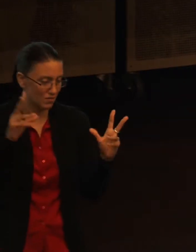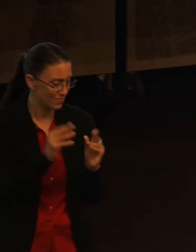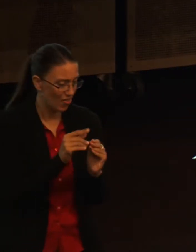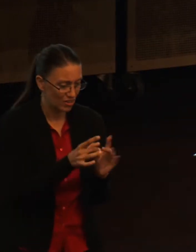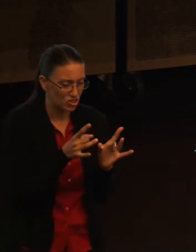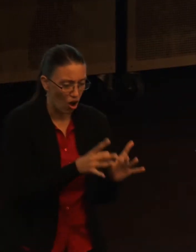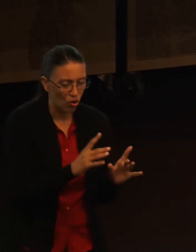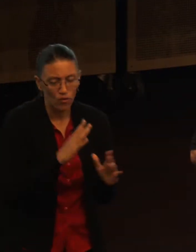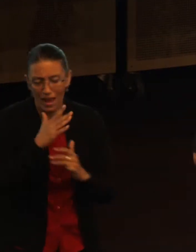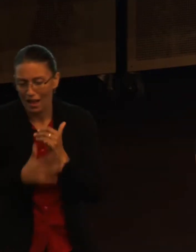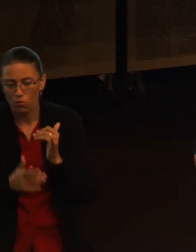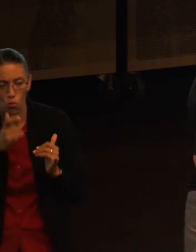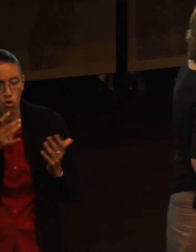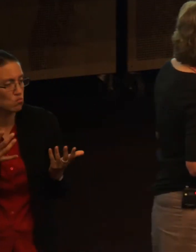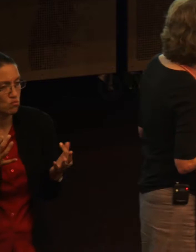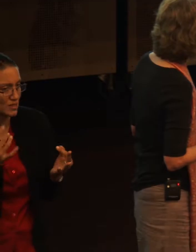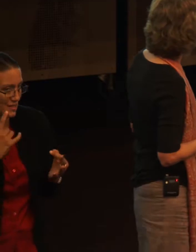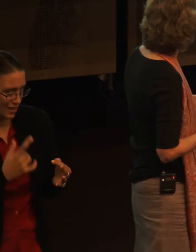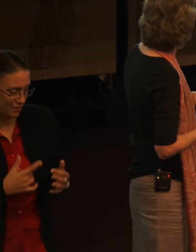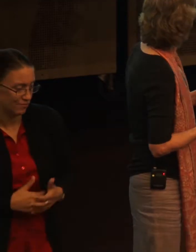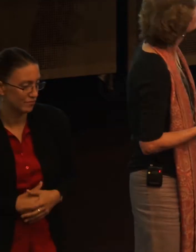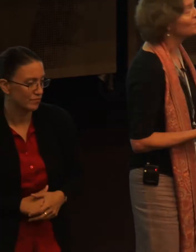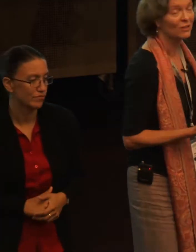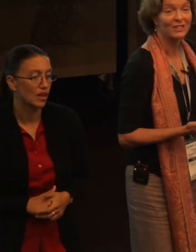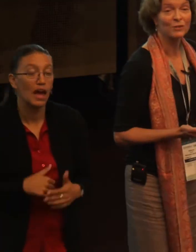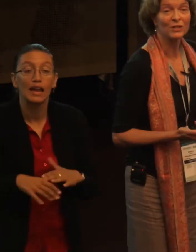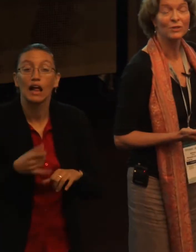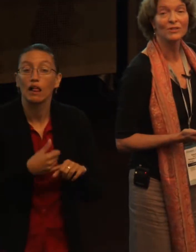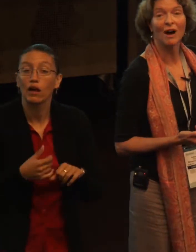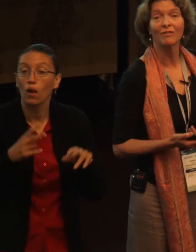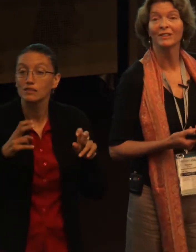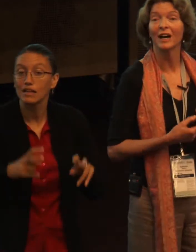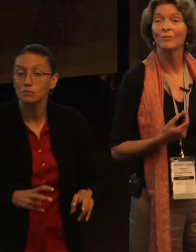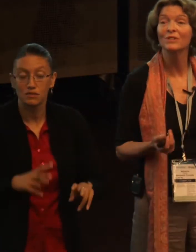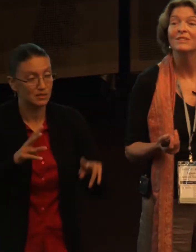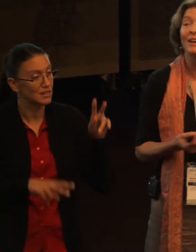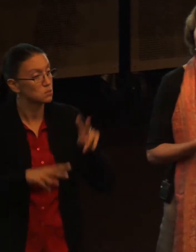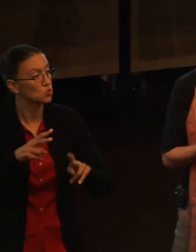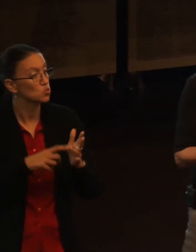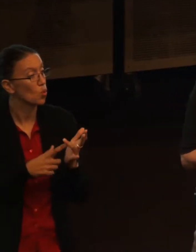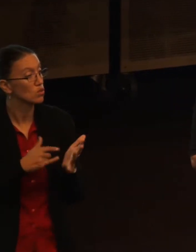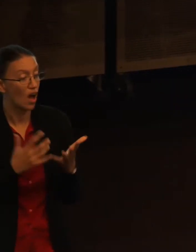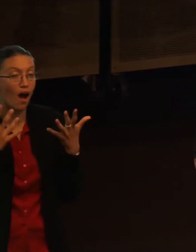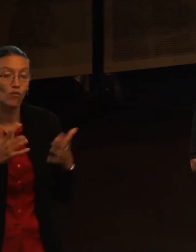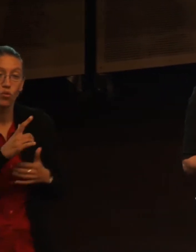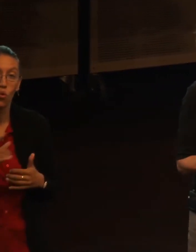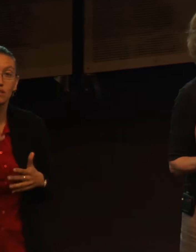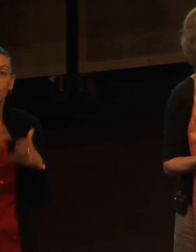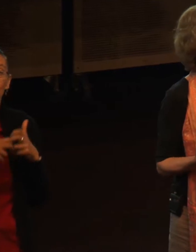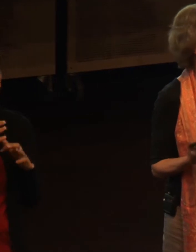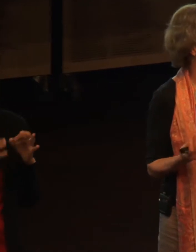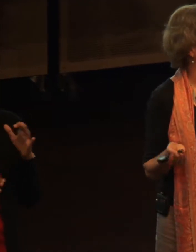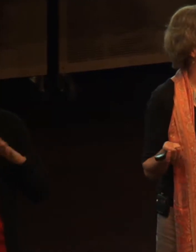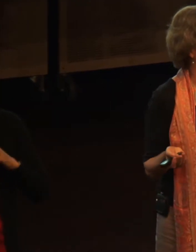beginning or the end of a word. And in clinical assessment tools, oftentimes these issues aren't